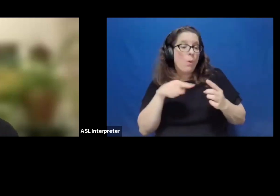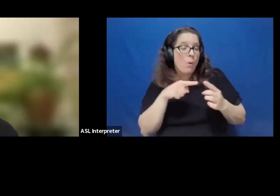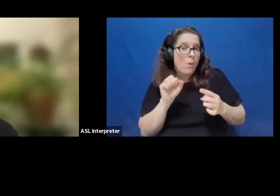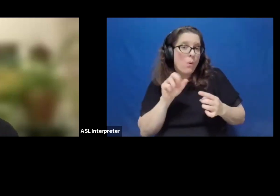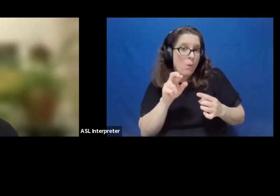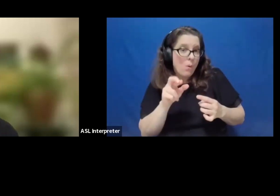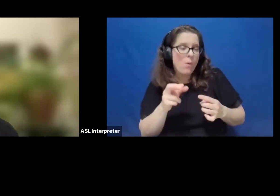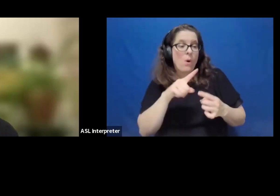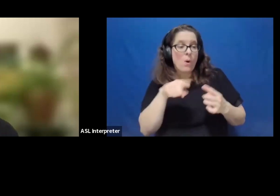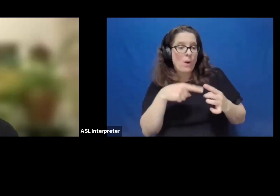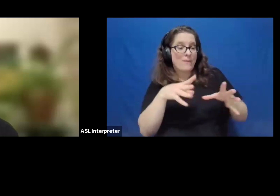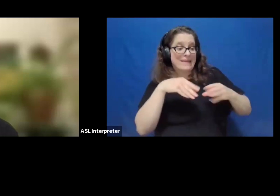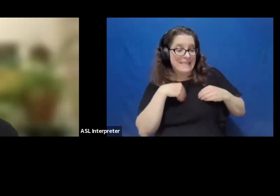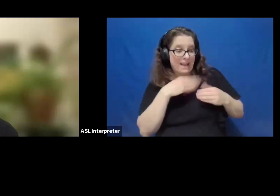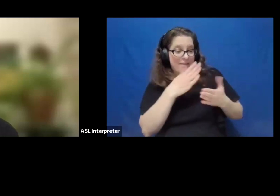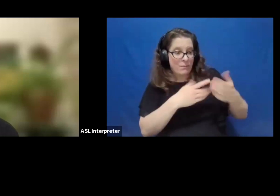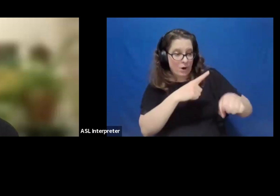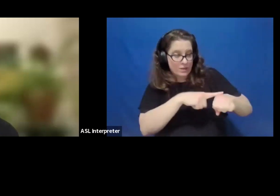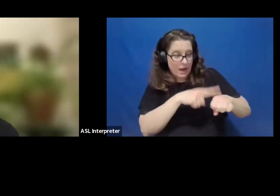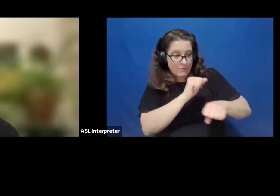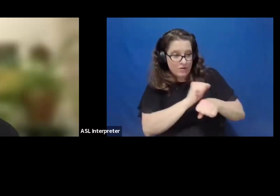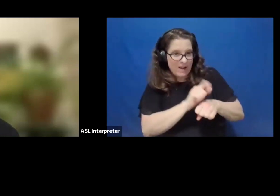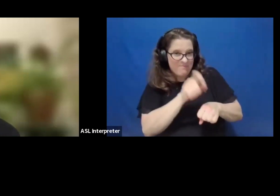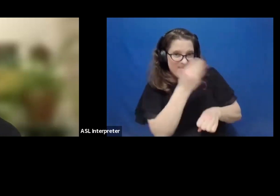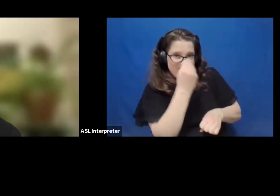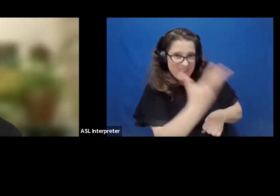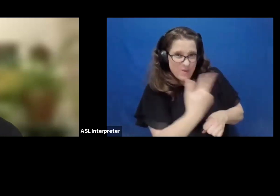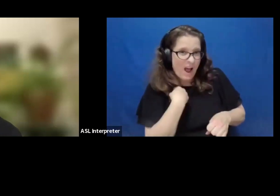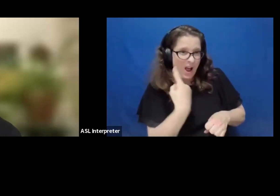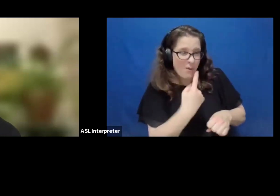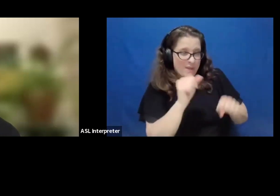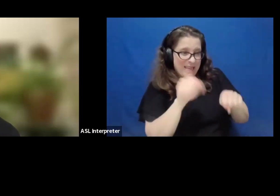them know they can't work over a certain amount of hours?